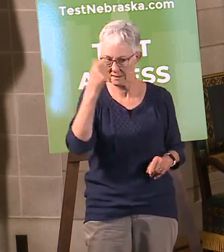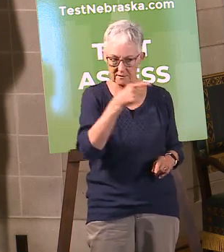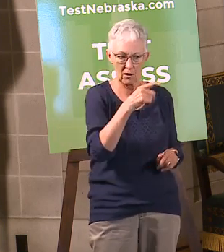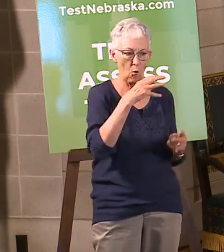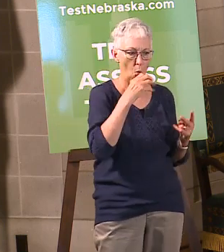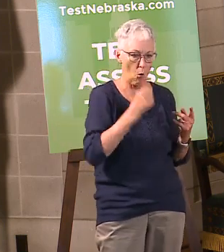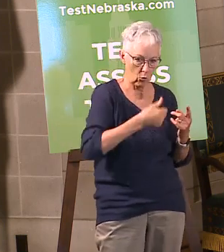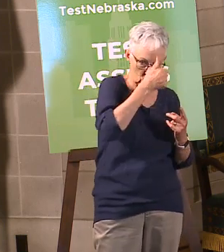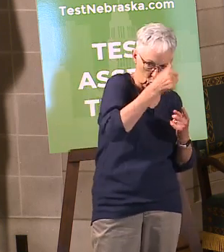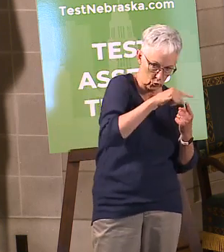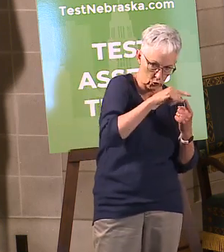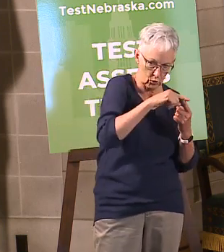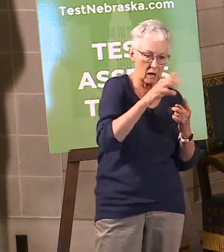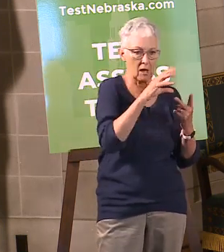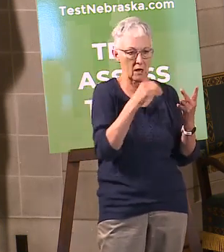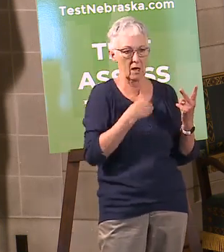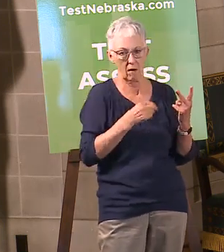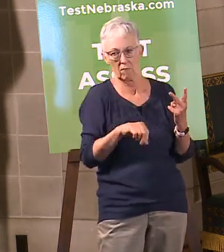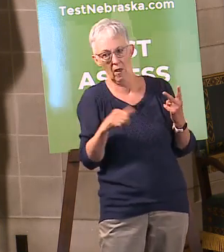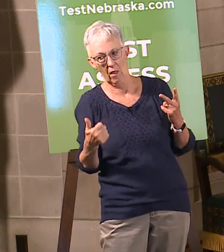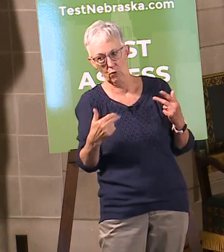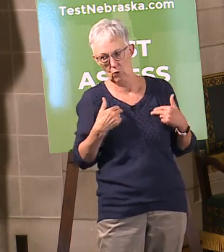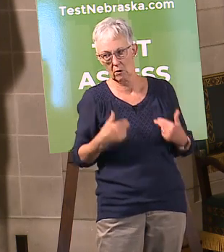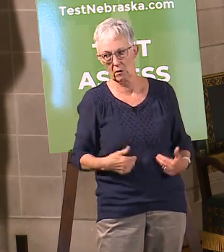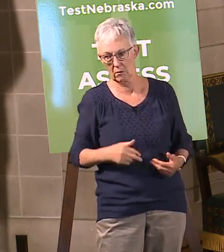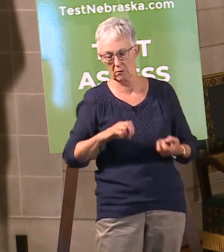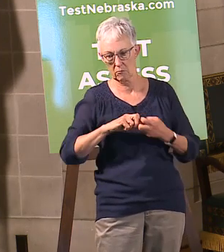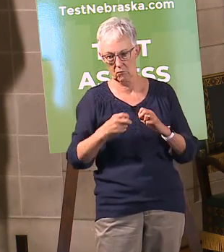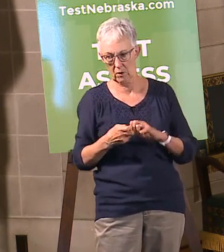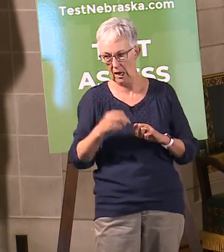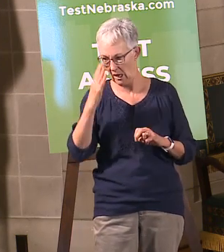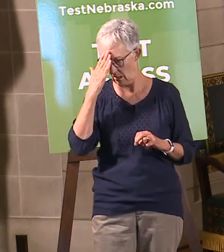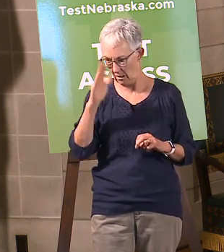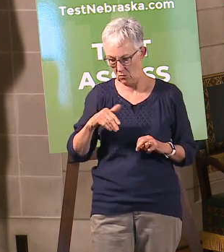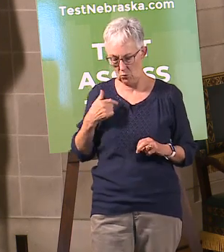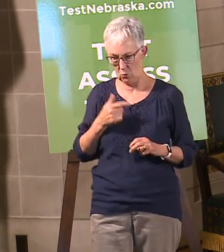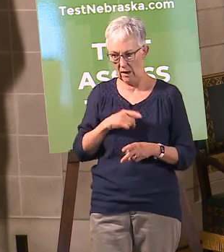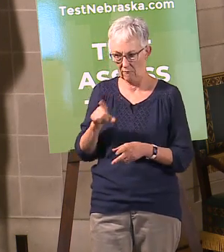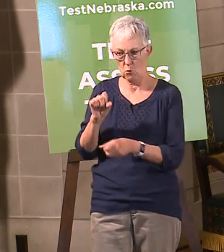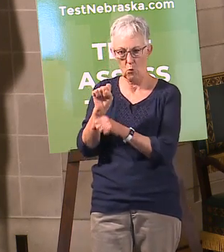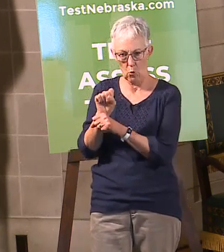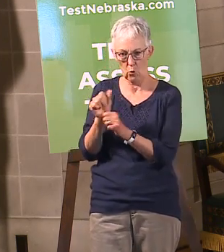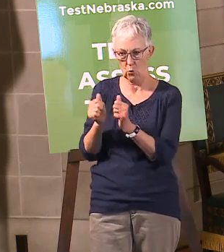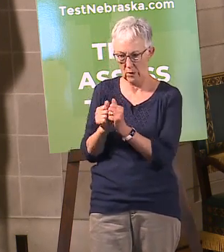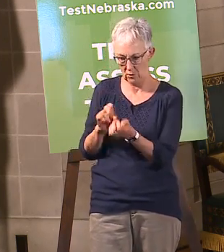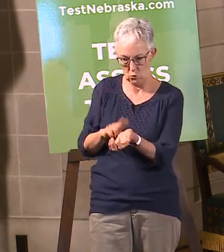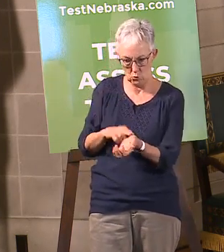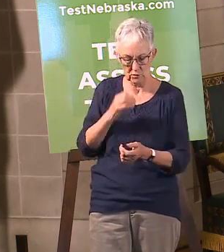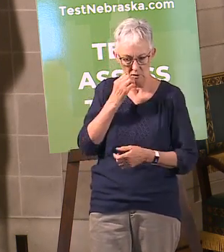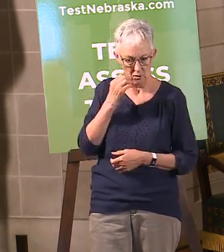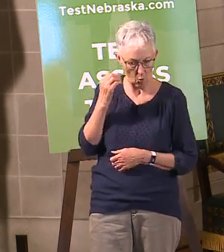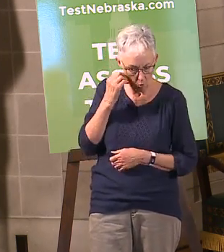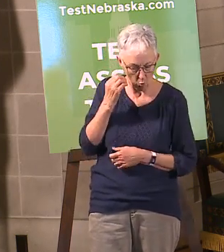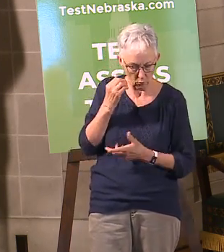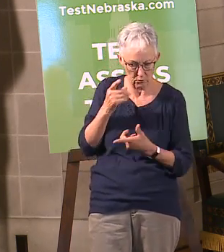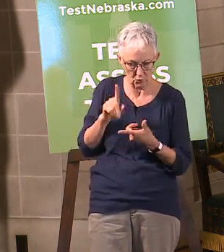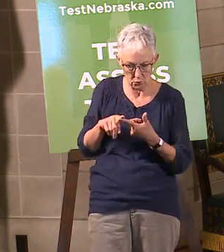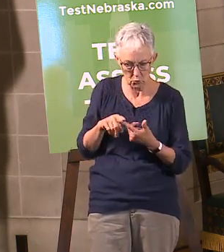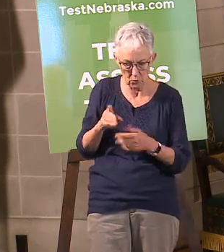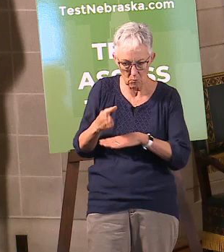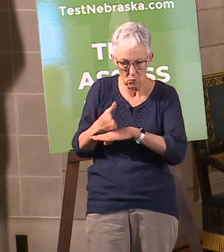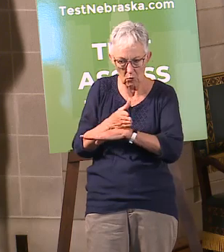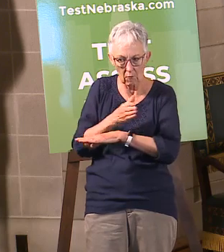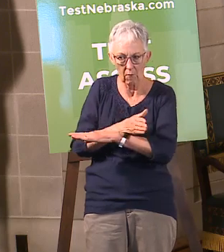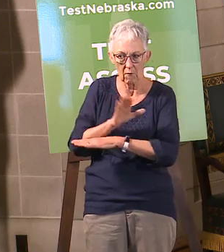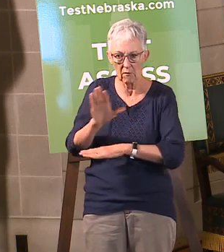with the facilities to make sure we keep people protected. I know family members are unhappy because they can't visit, But there's a reason for that right now, that we've got